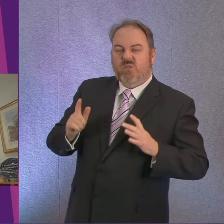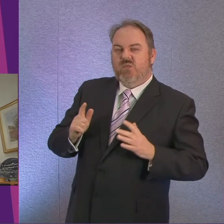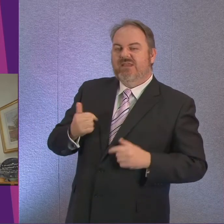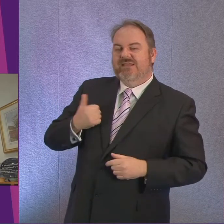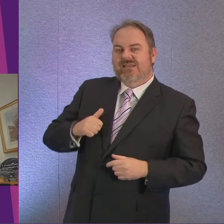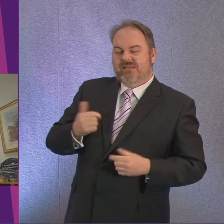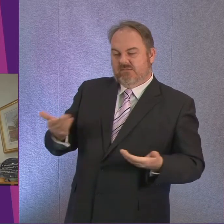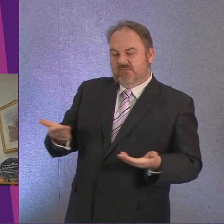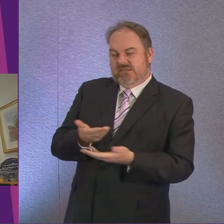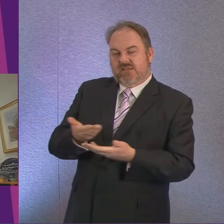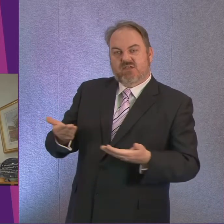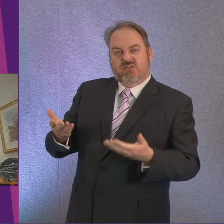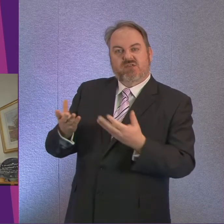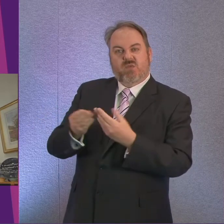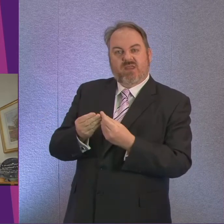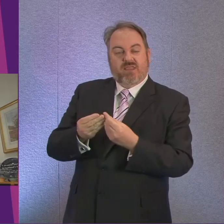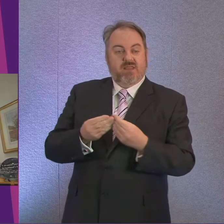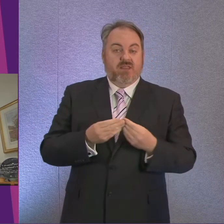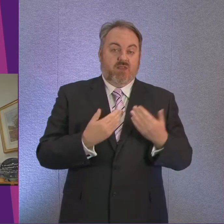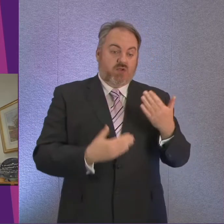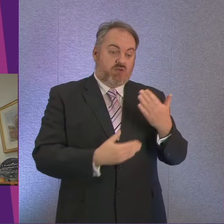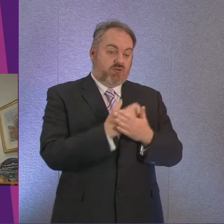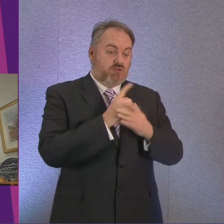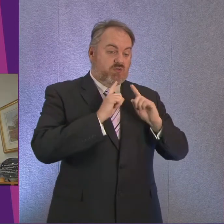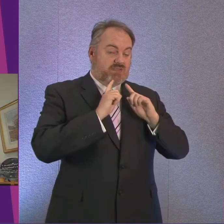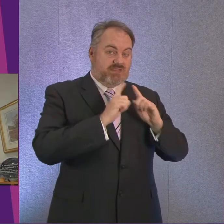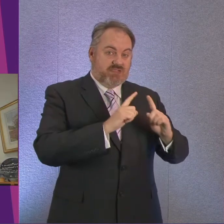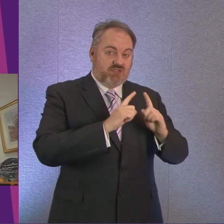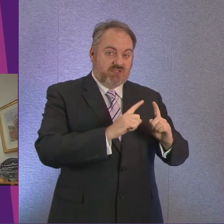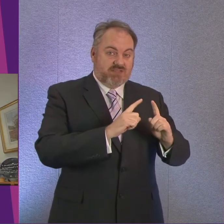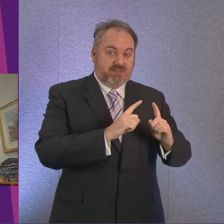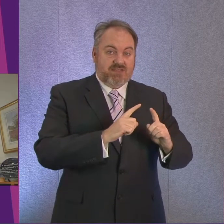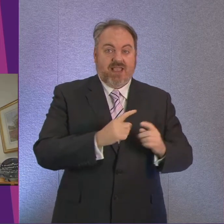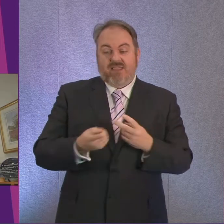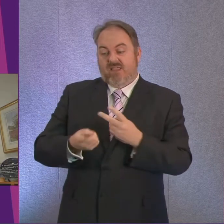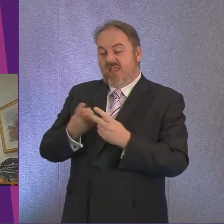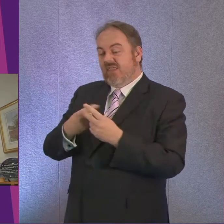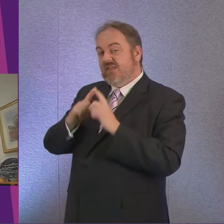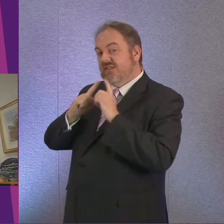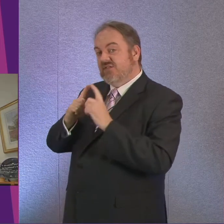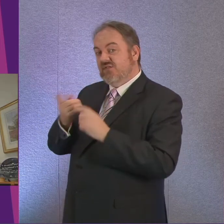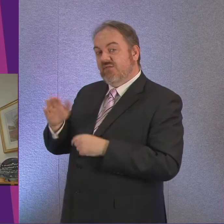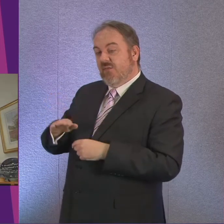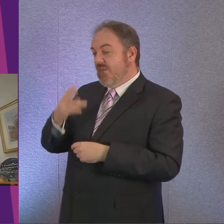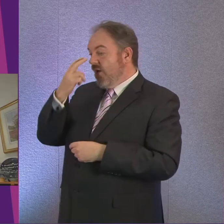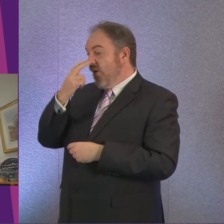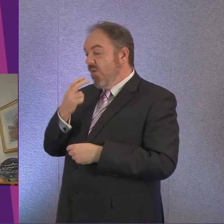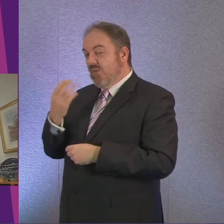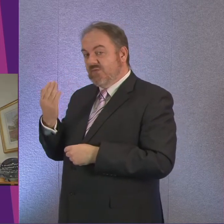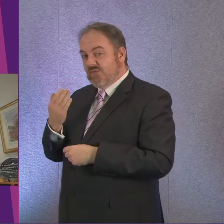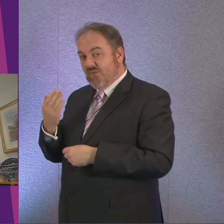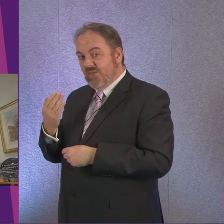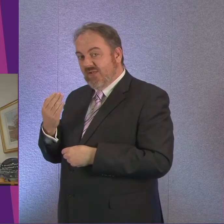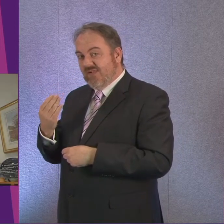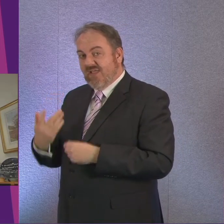between the relevant teachers from the current and the previous school to enable that